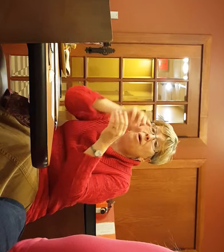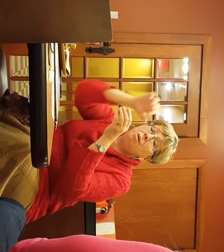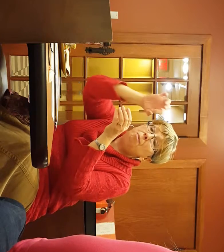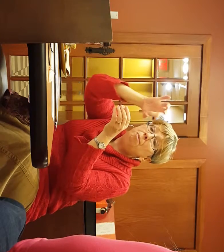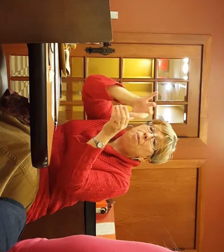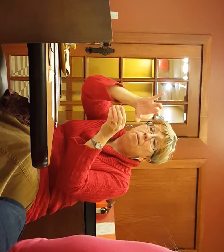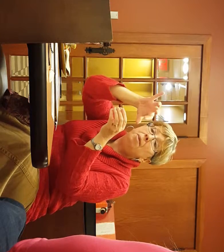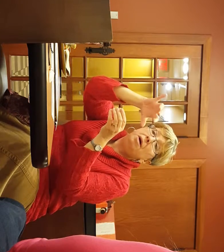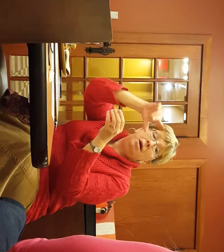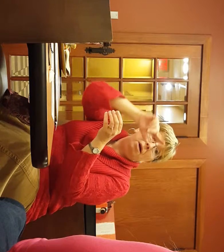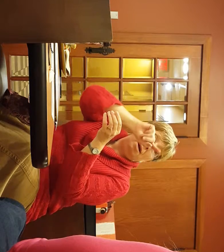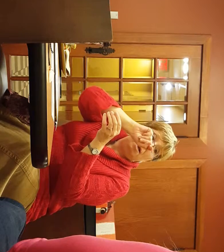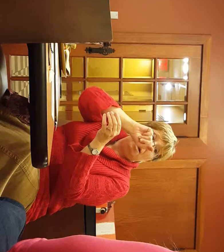one drop in peppermint.